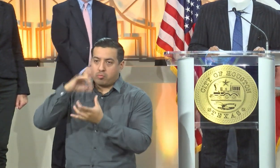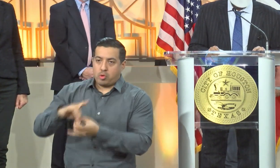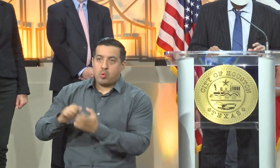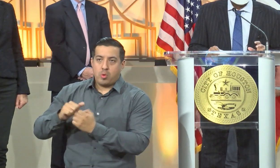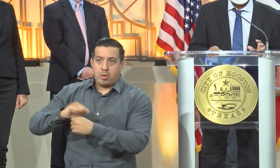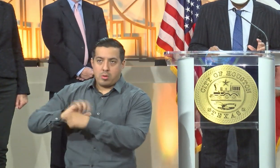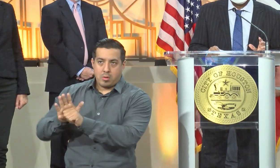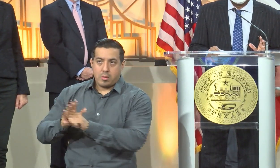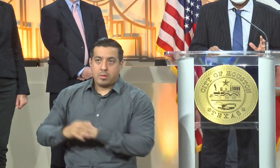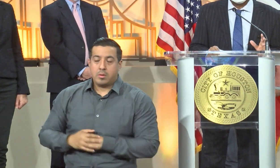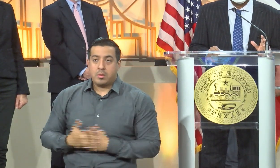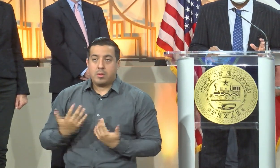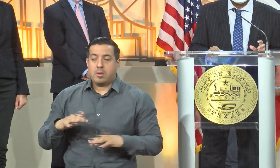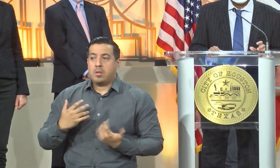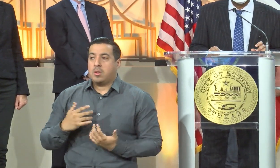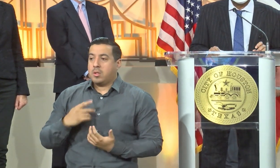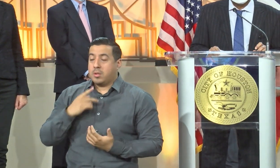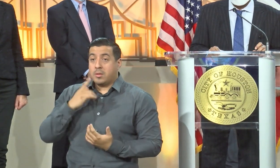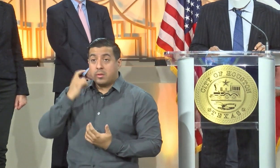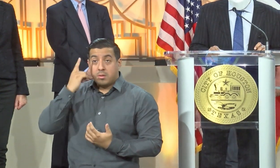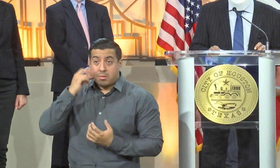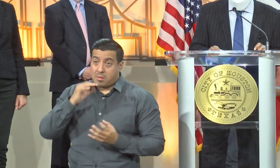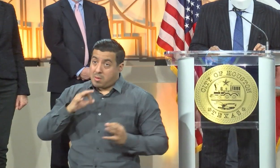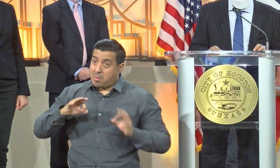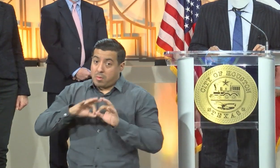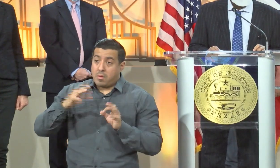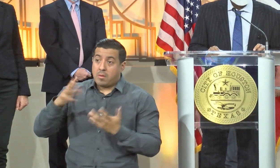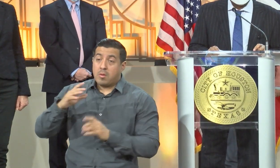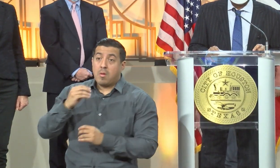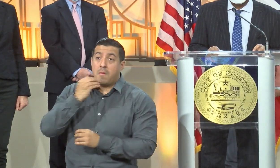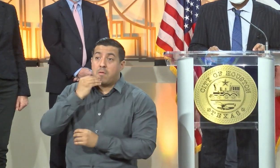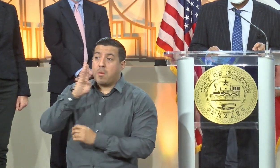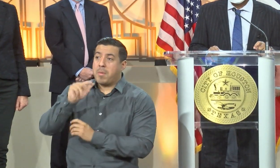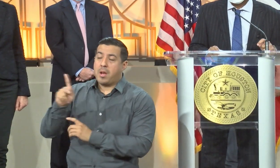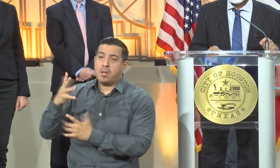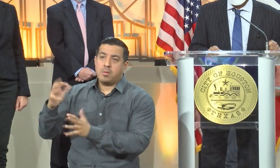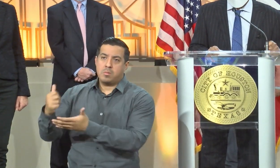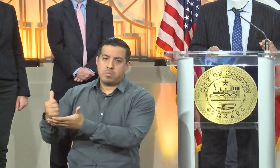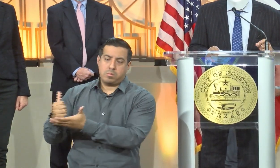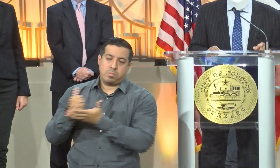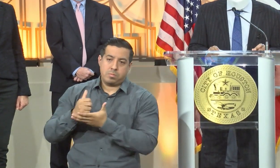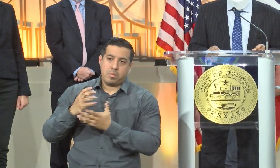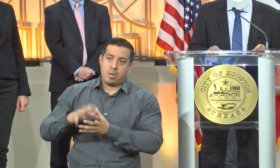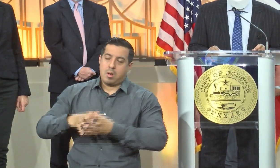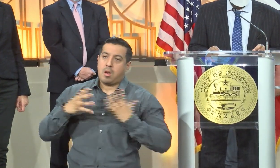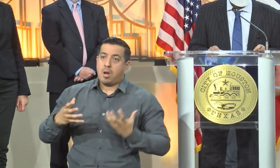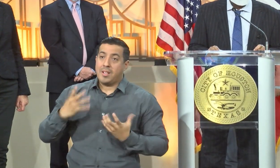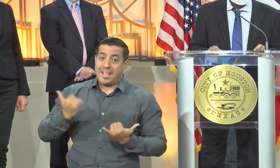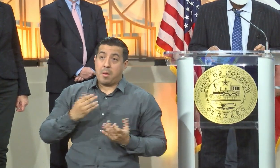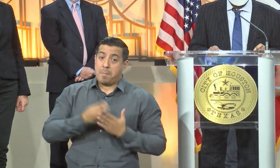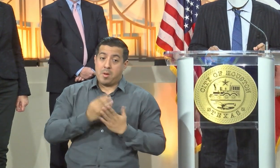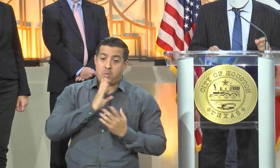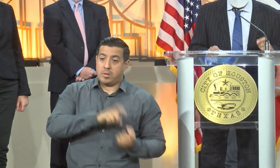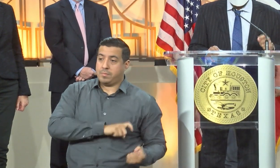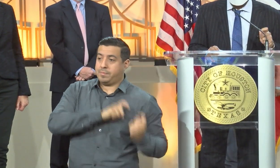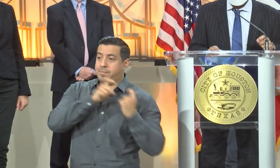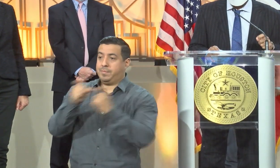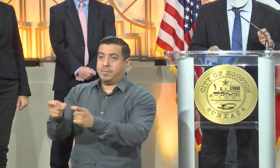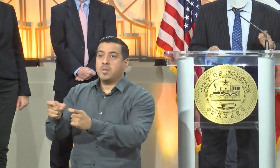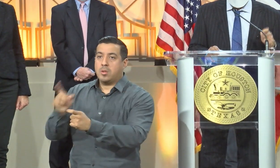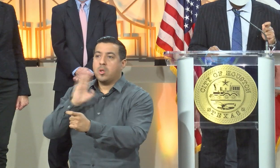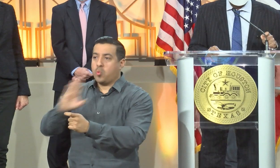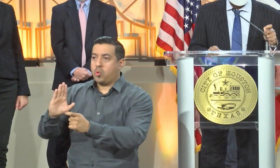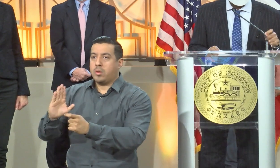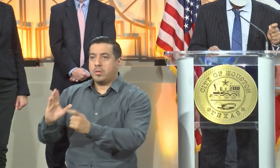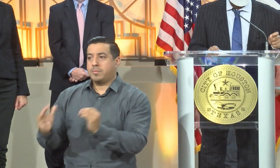COVID-19. Can't tell you how invaluable the food bank has been. No question that this contribution to them will meet the